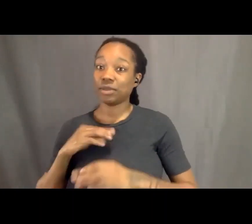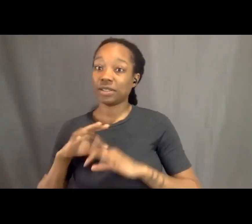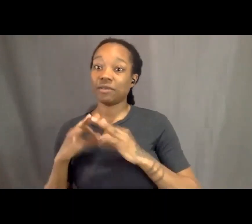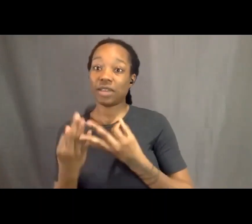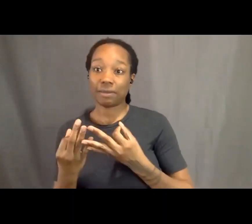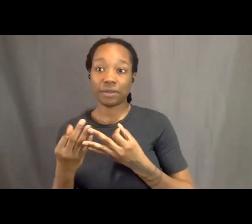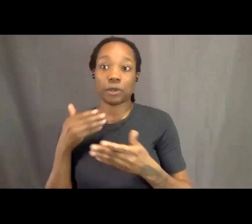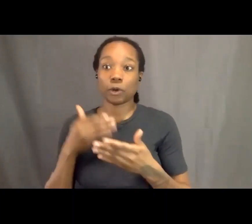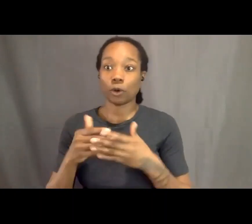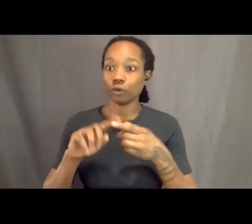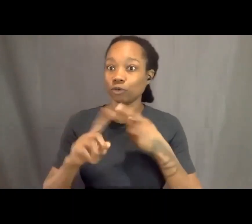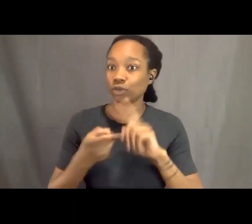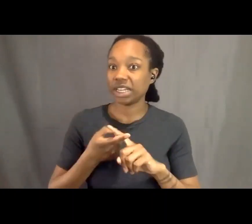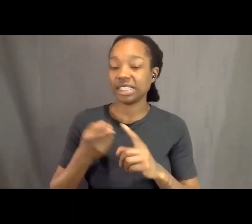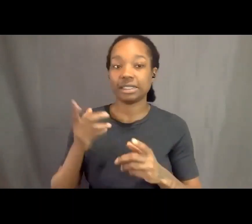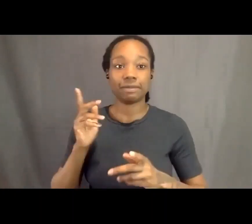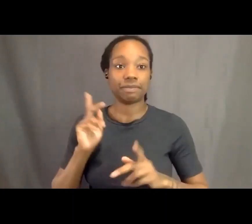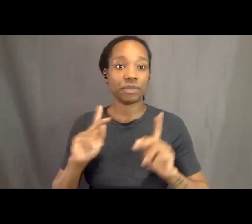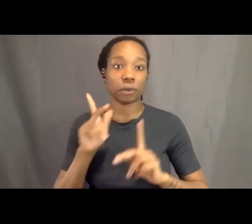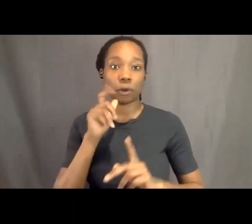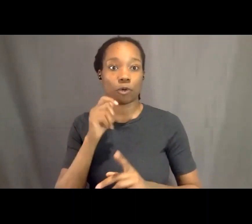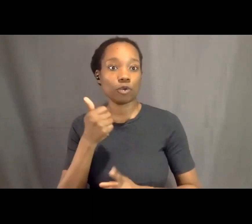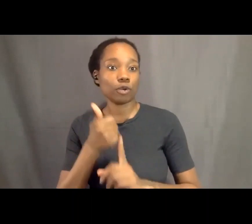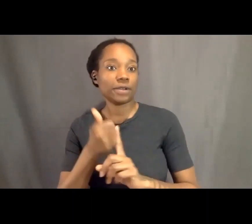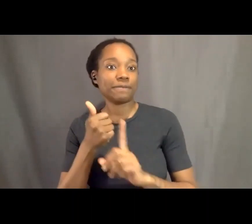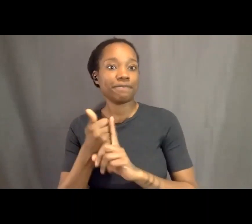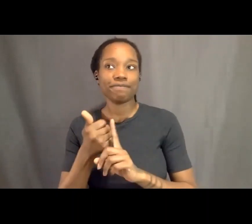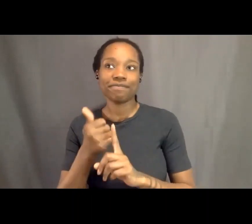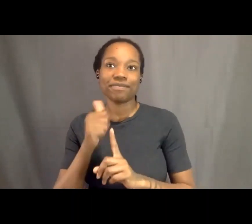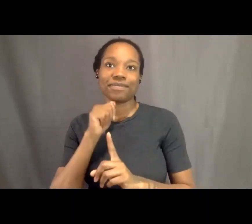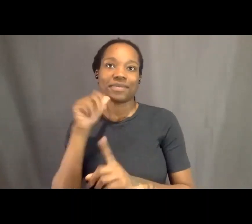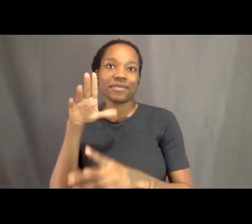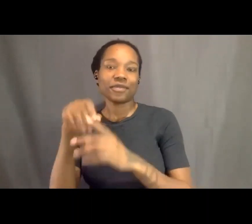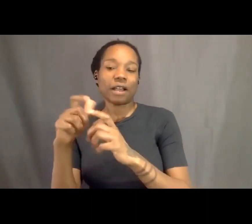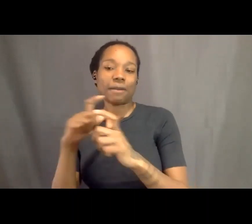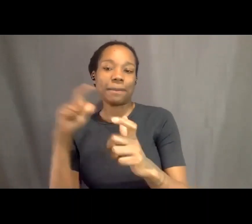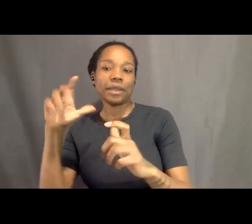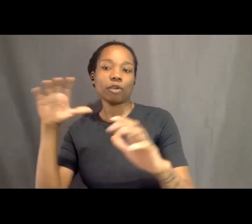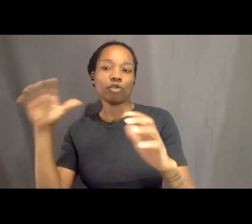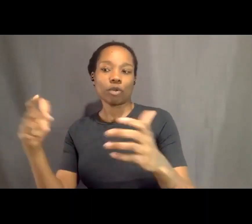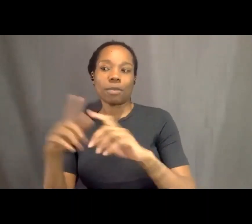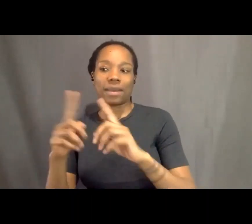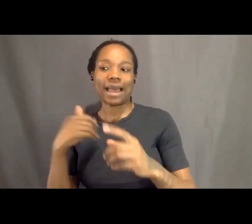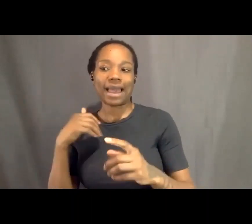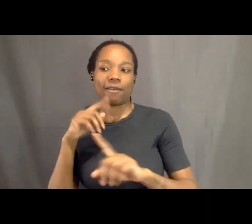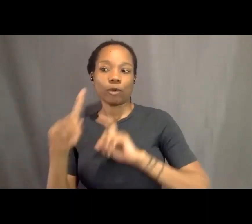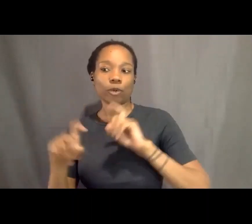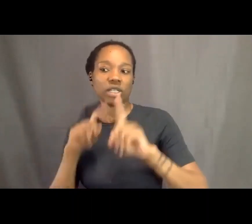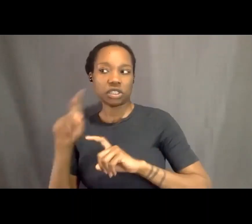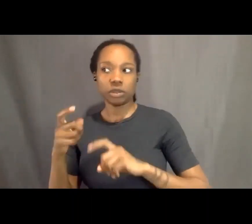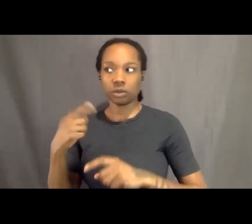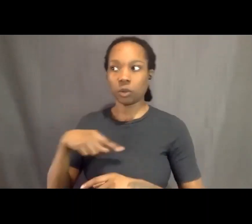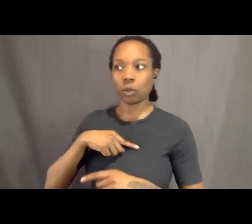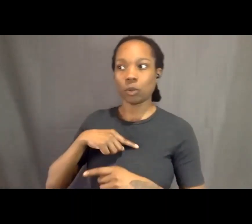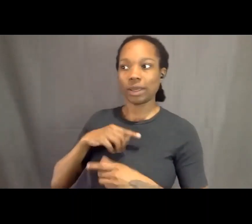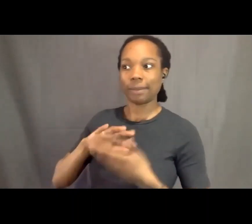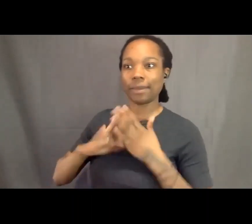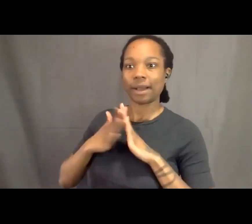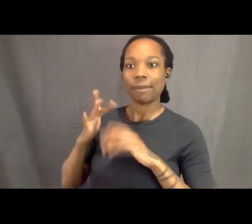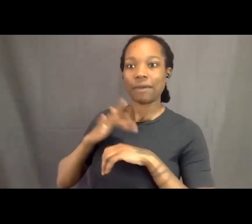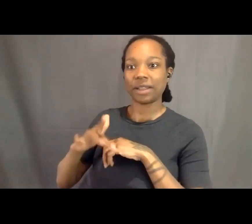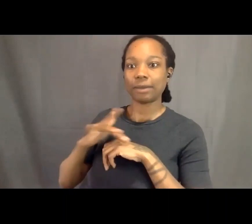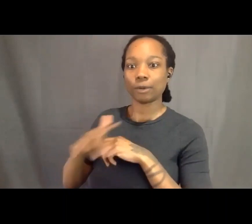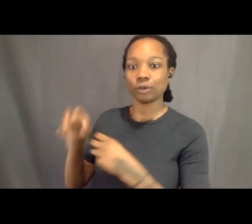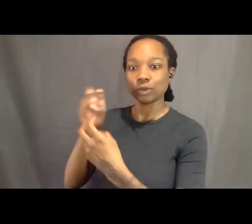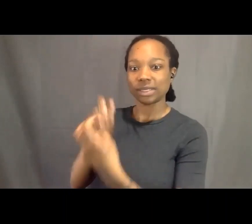that are not in a big group but have questions, and we have to be available to be able to sit down and have